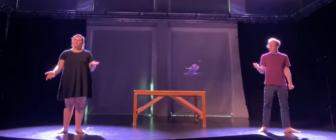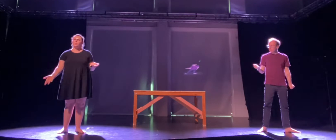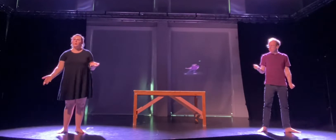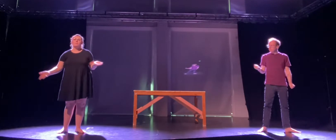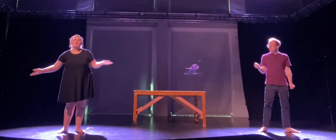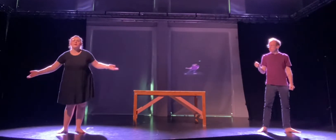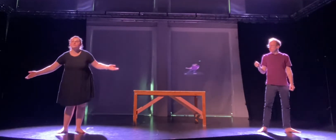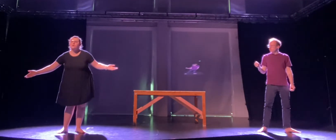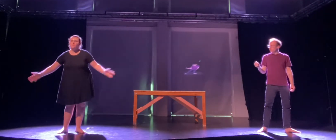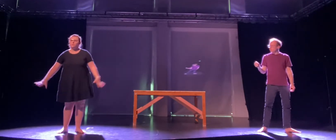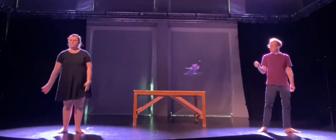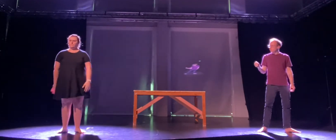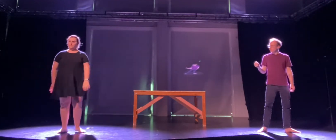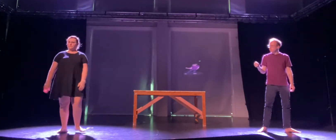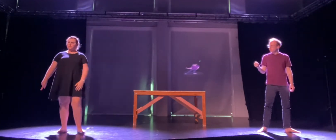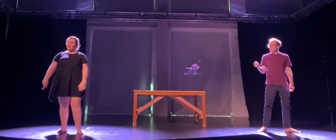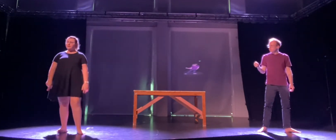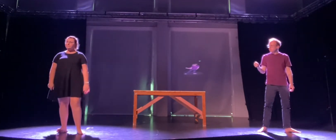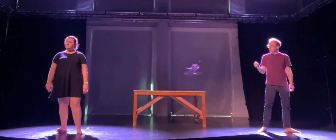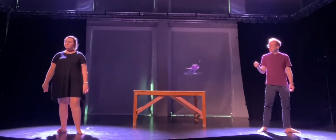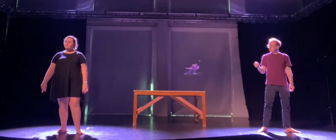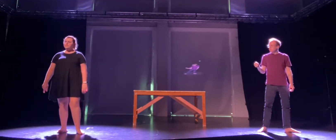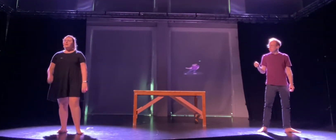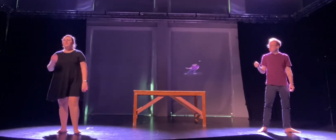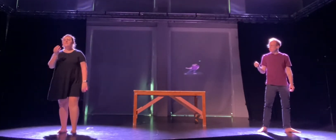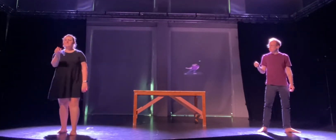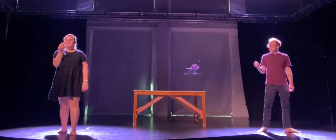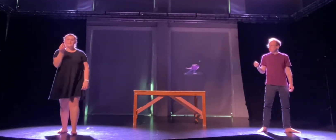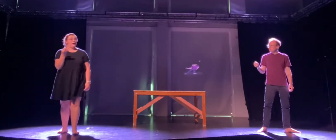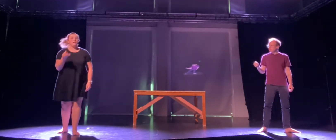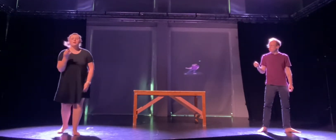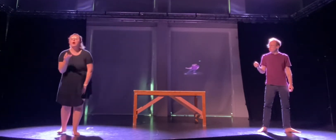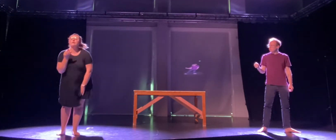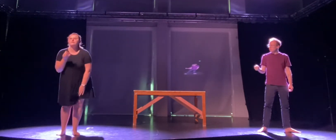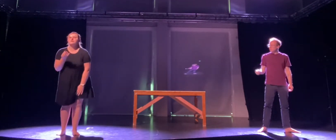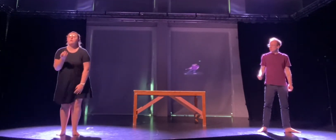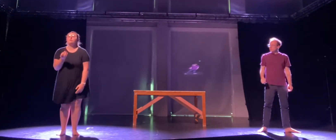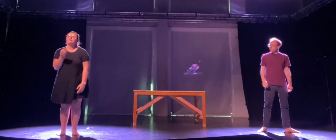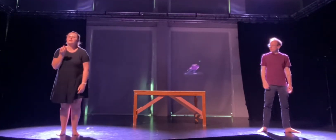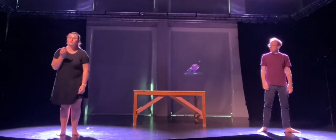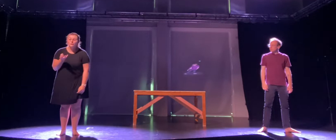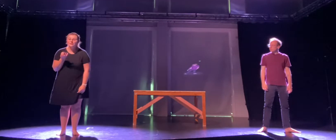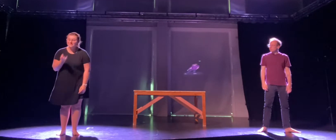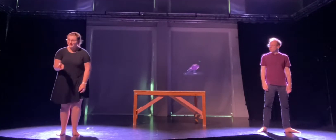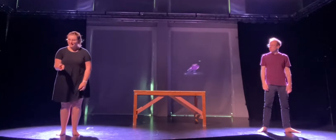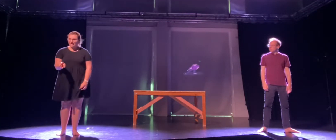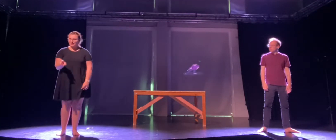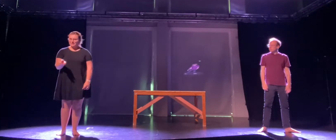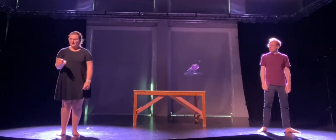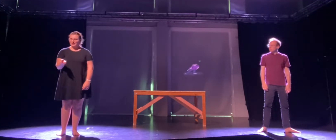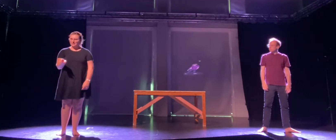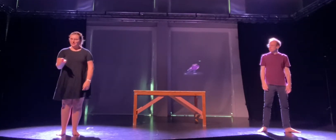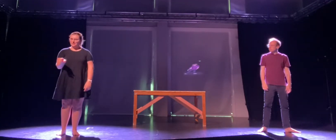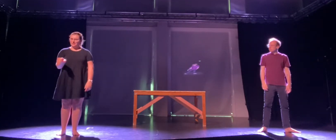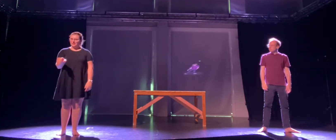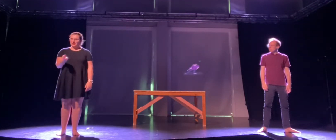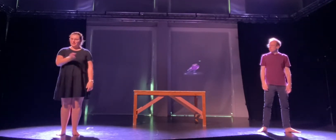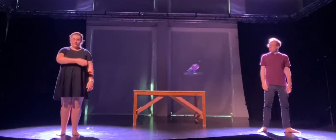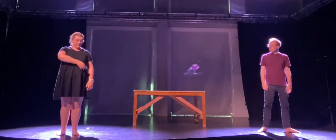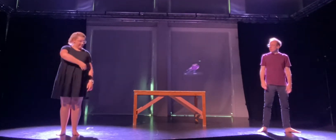warp. They don't have a soul, right? The centre of a soul is called a singularity. It's